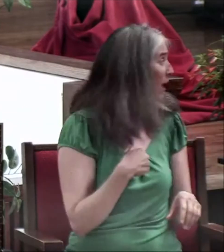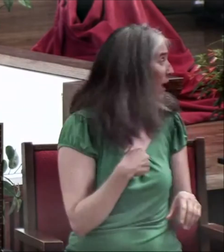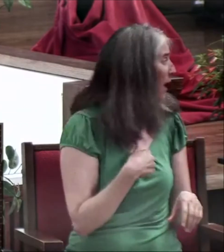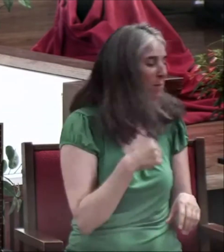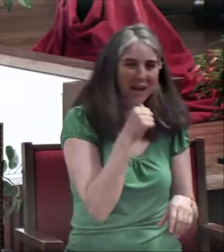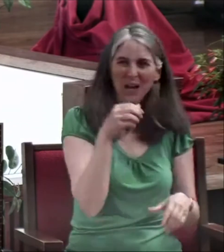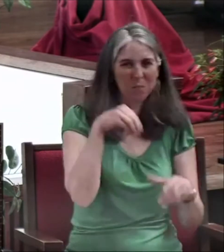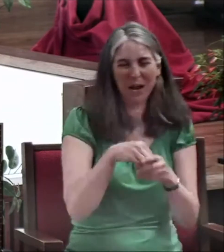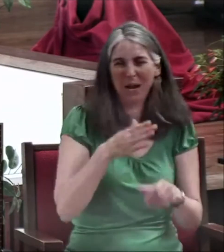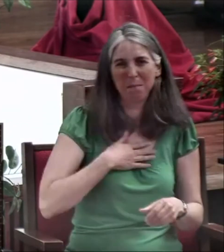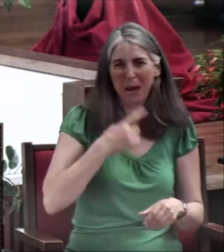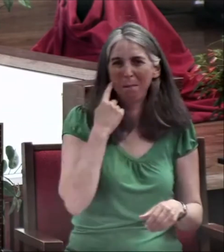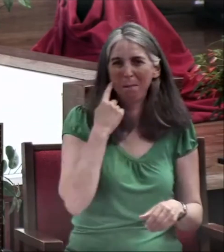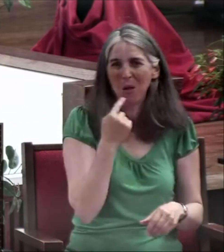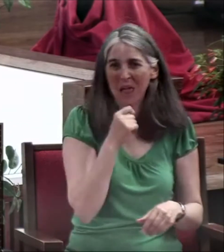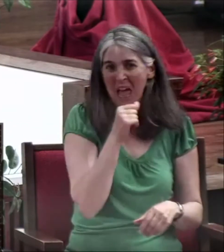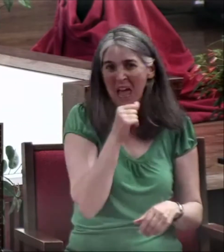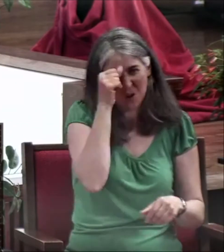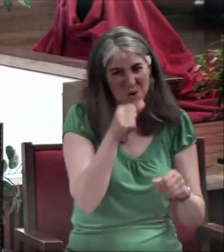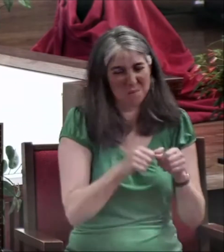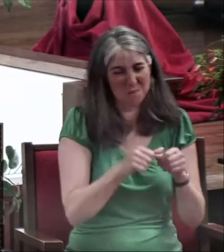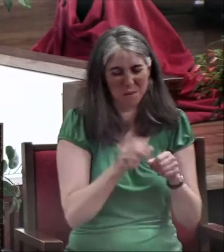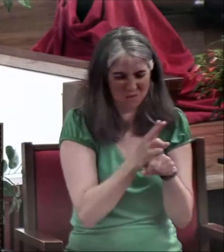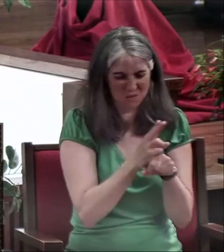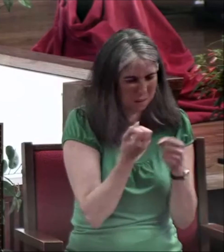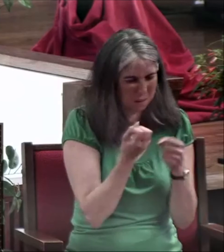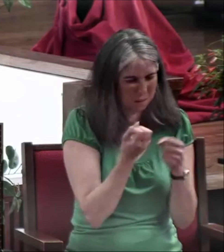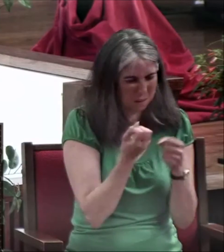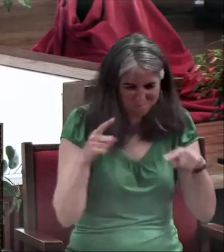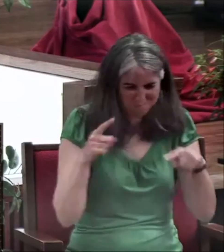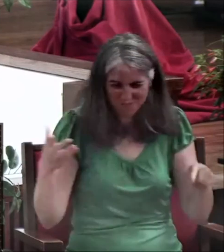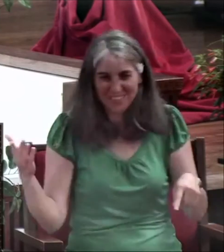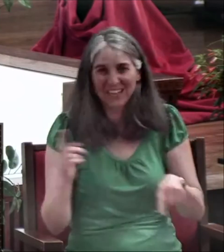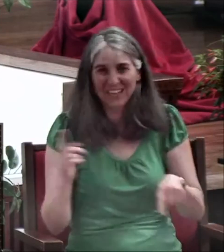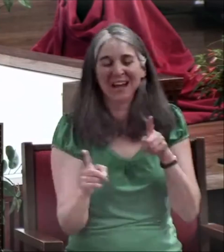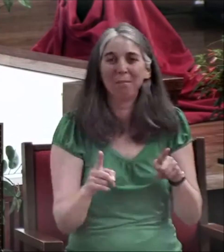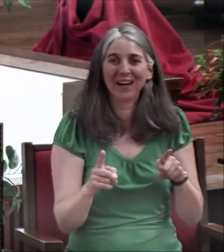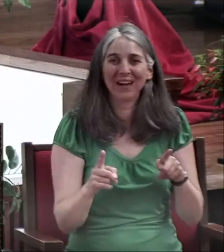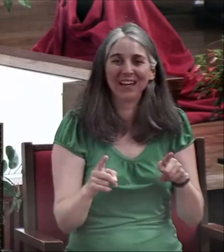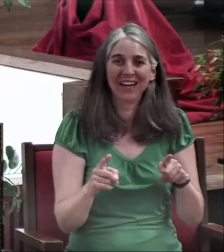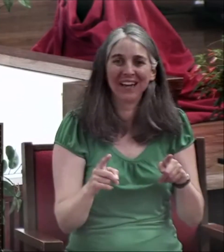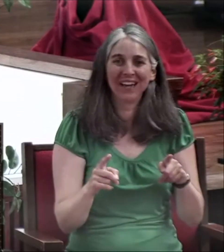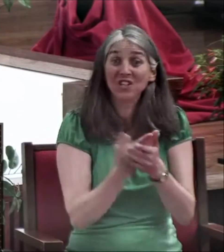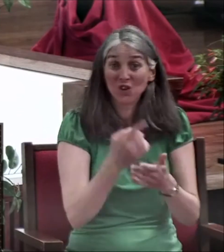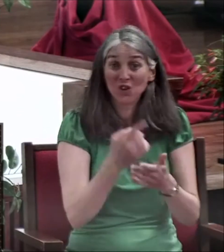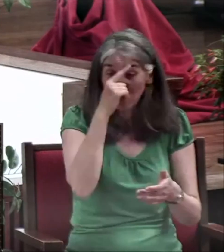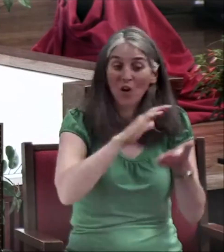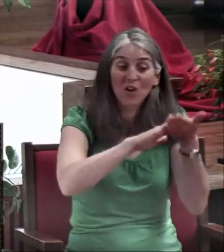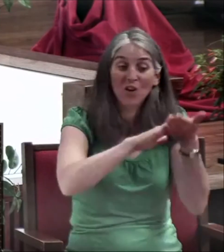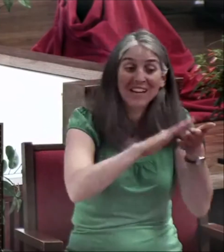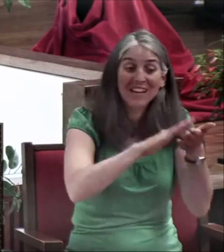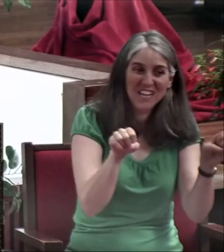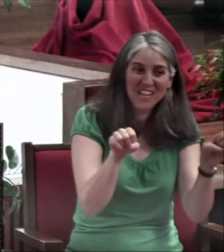my mouth because I honestly don't remember what I've used it for. But it's an excellent shoe polishing tool where you kind of